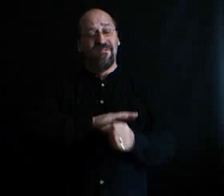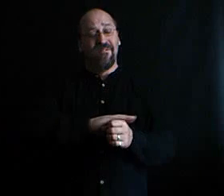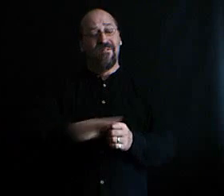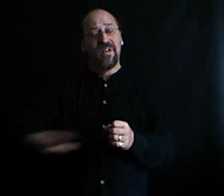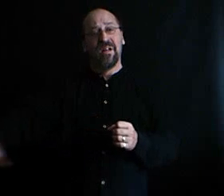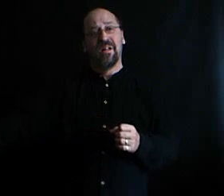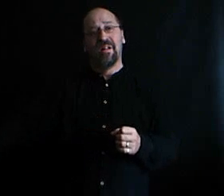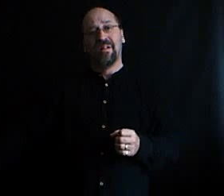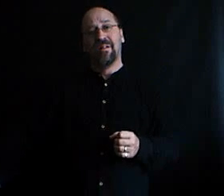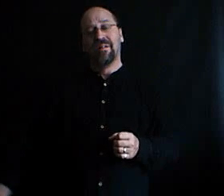filled.